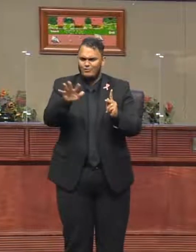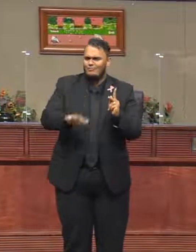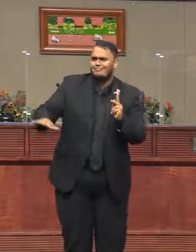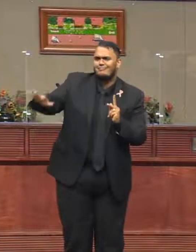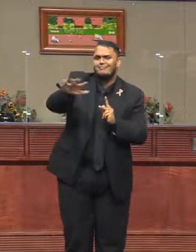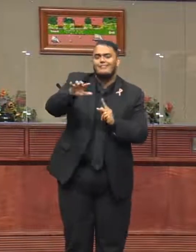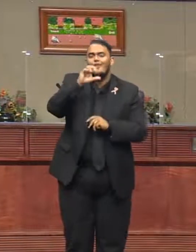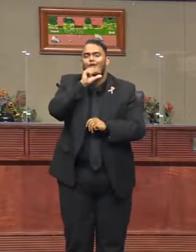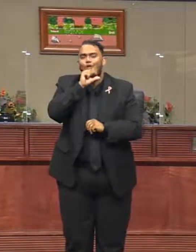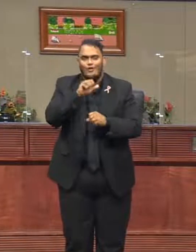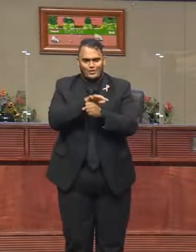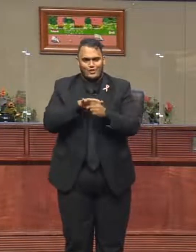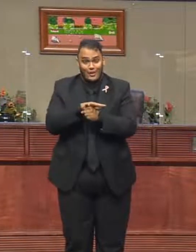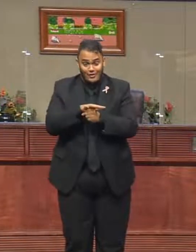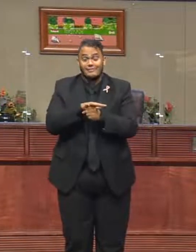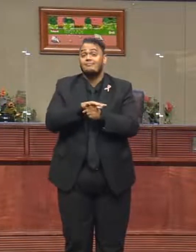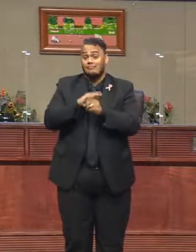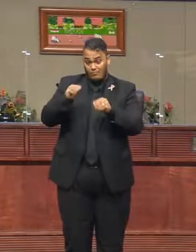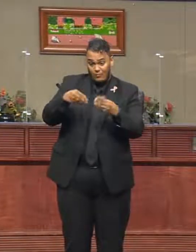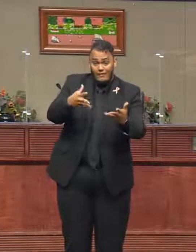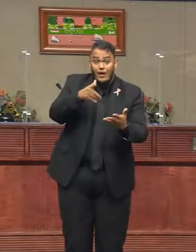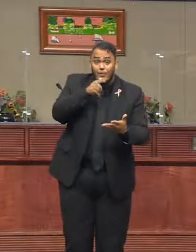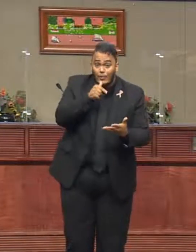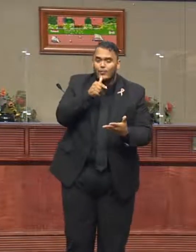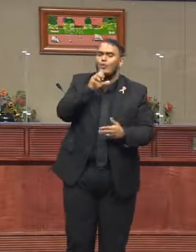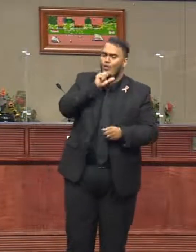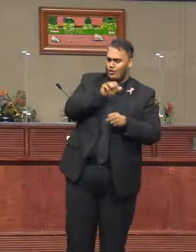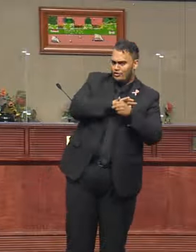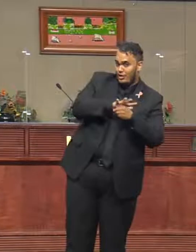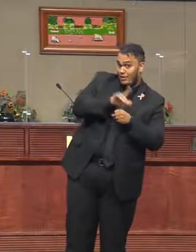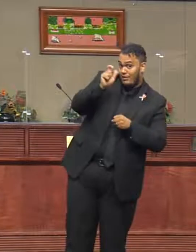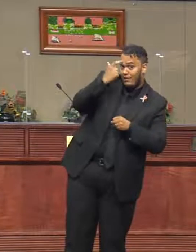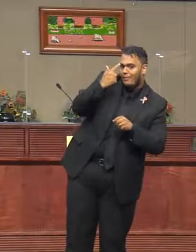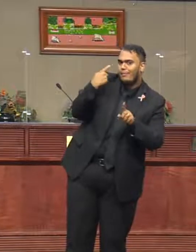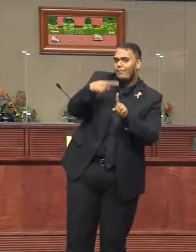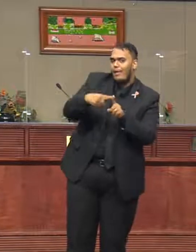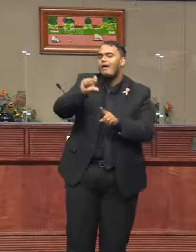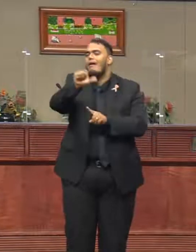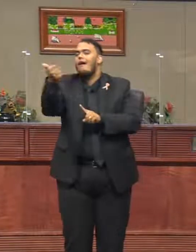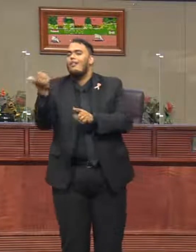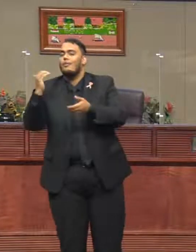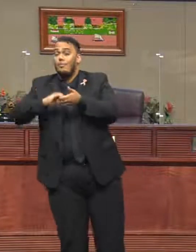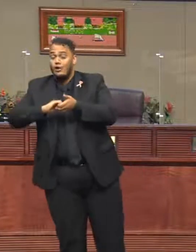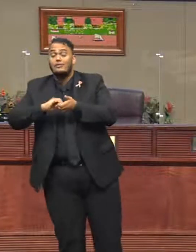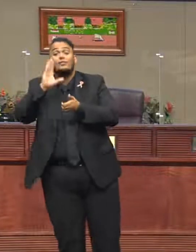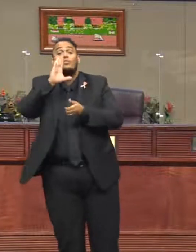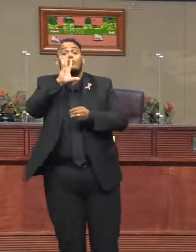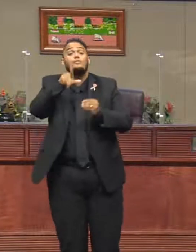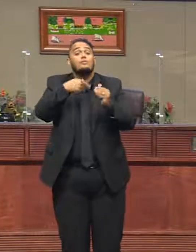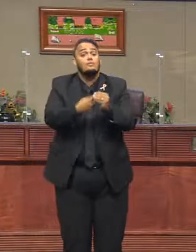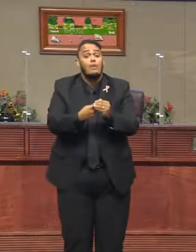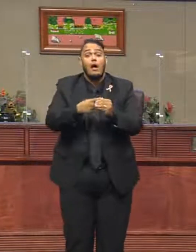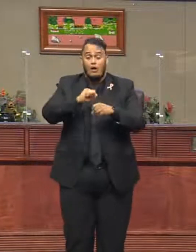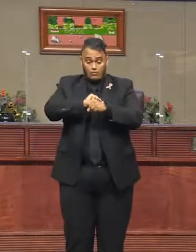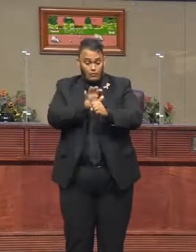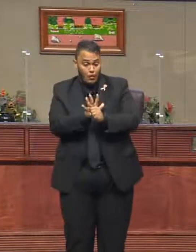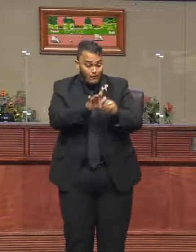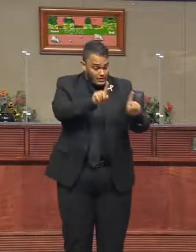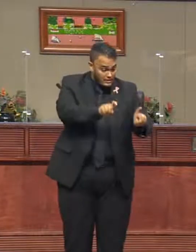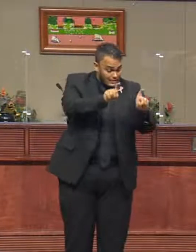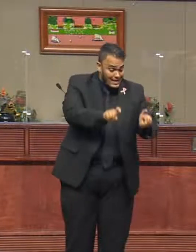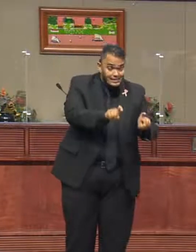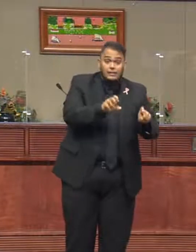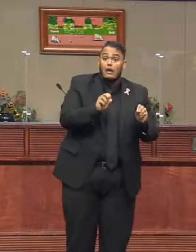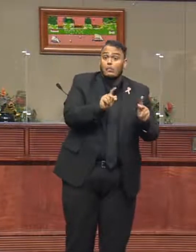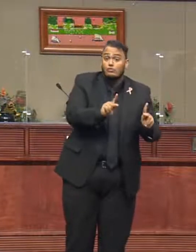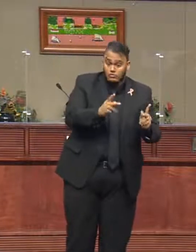The mayor will also talk about opportunities for both COVID testing opportunities and for HIV testing here in